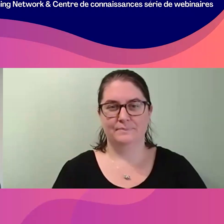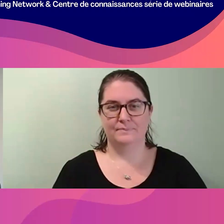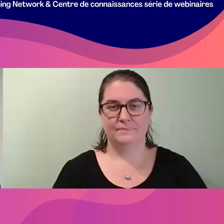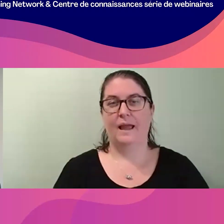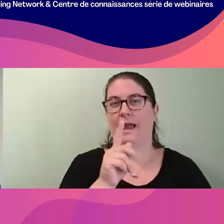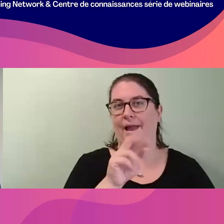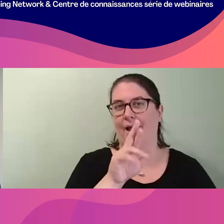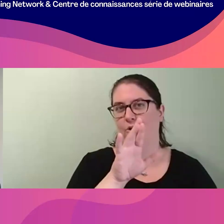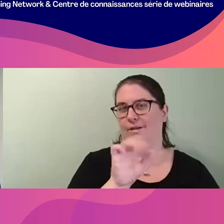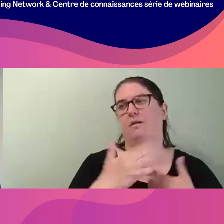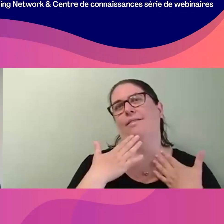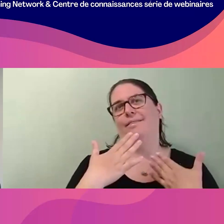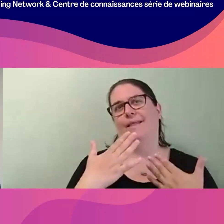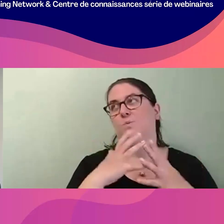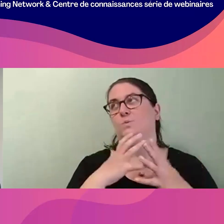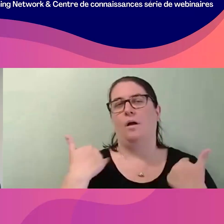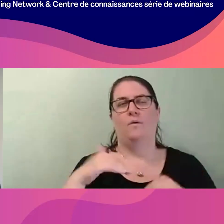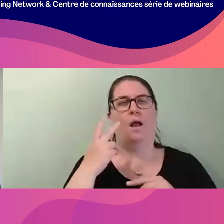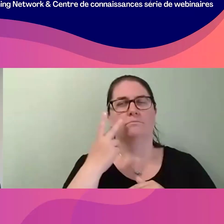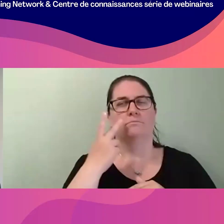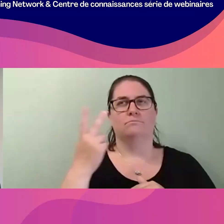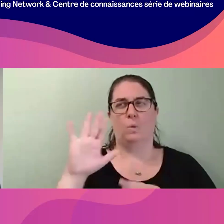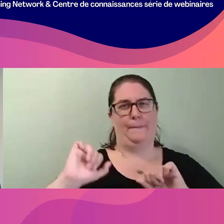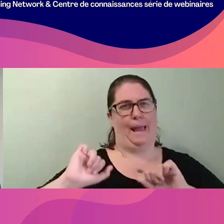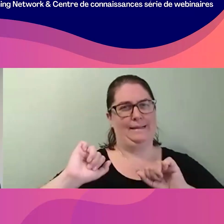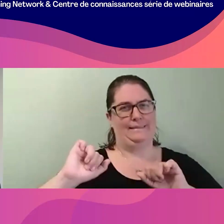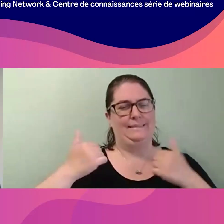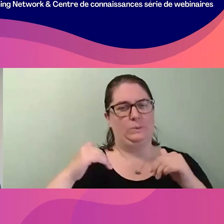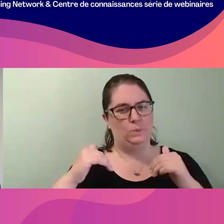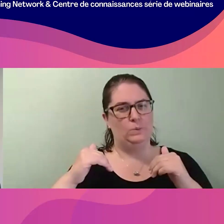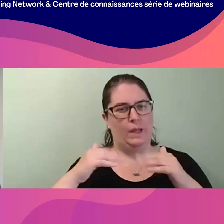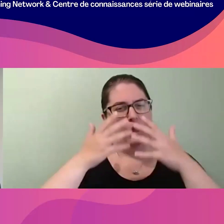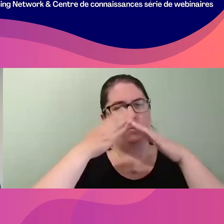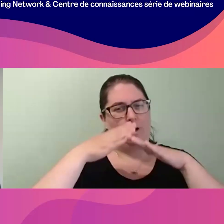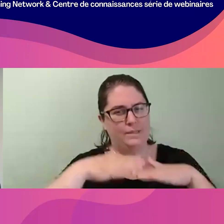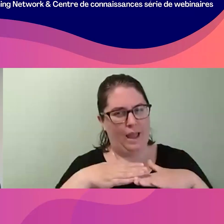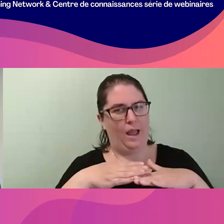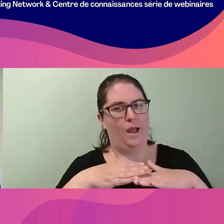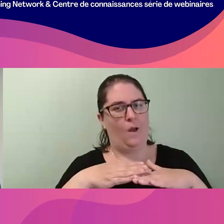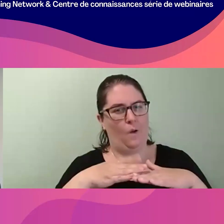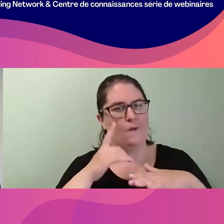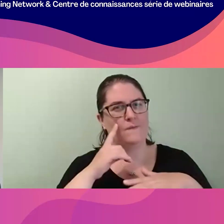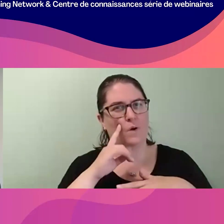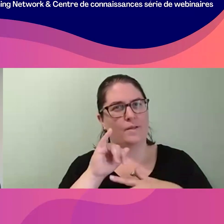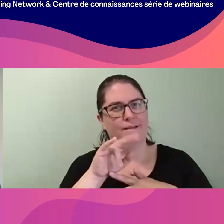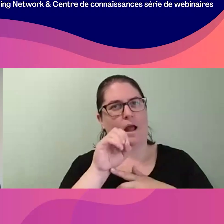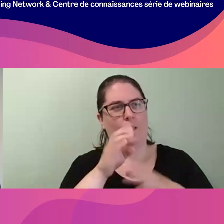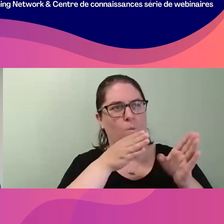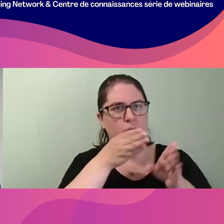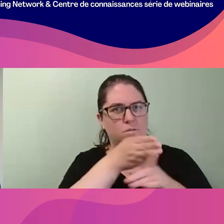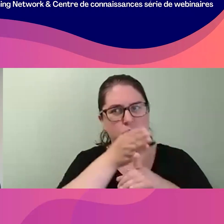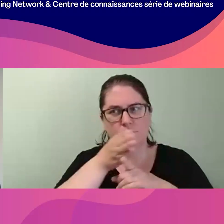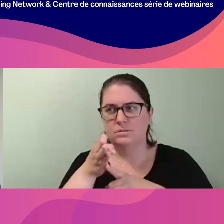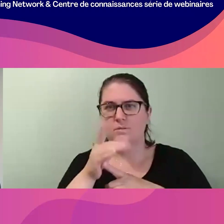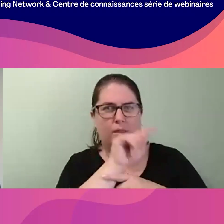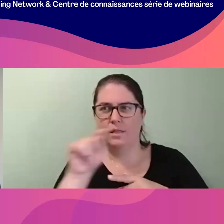I really reflect on the capacity and the breaking down of silos with this training, even between people